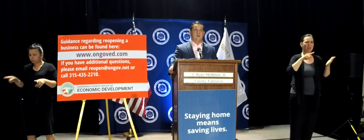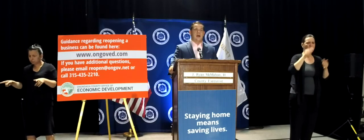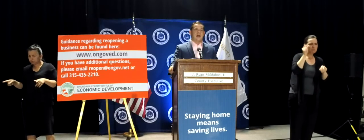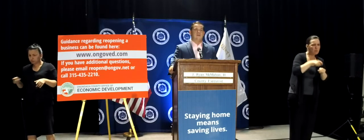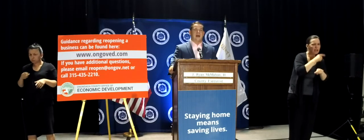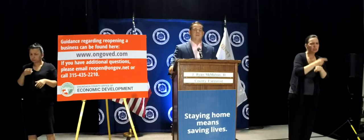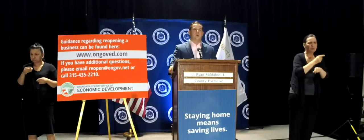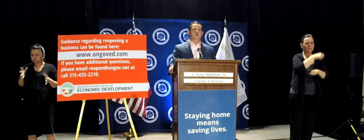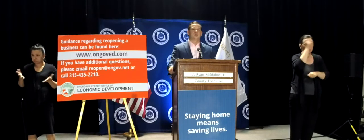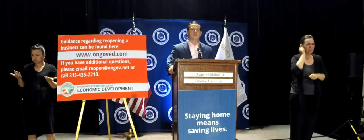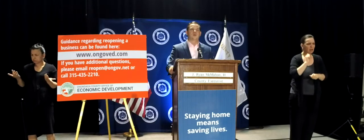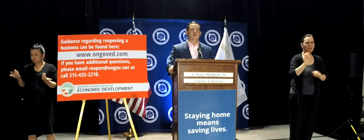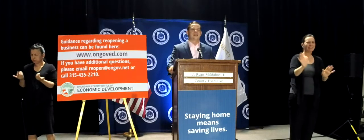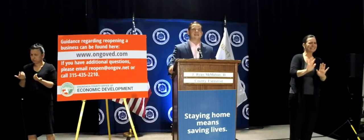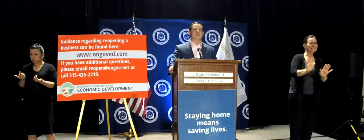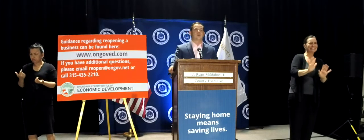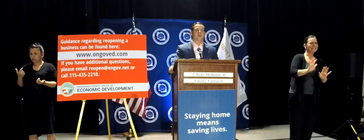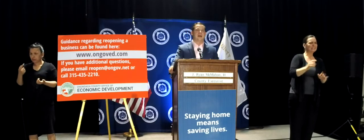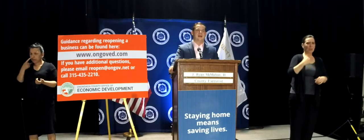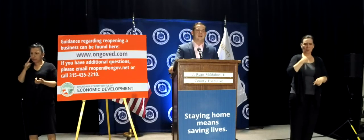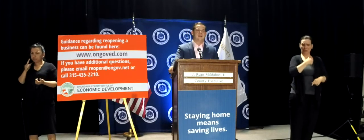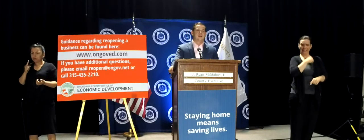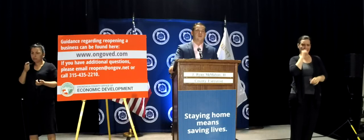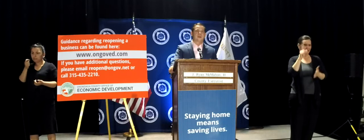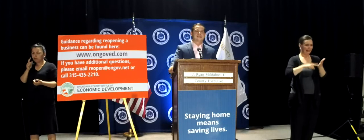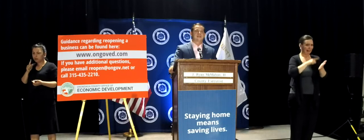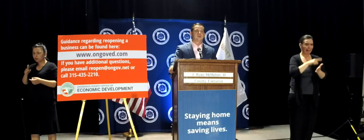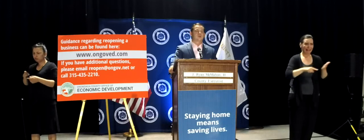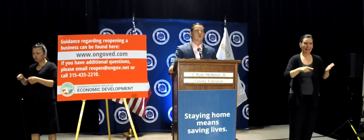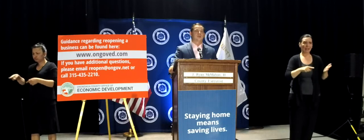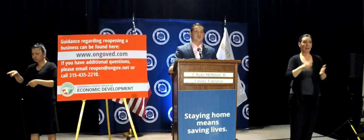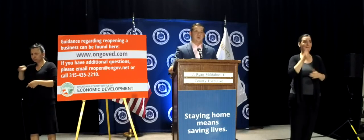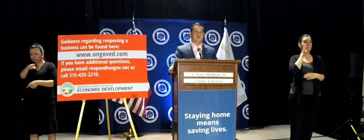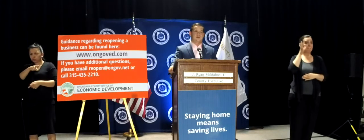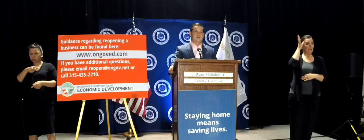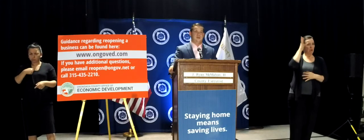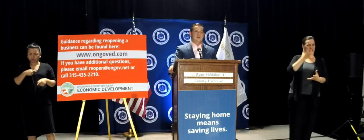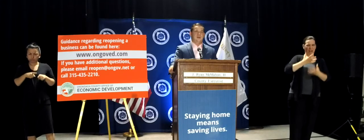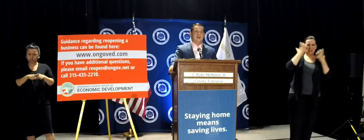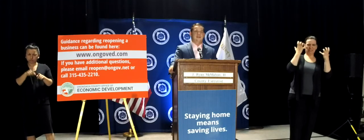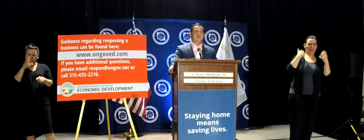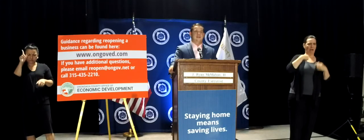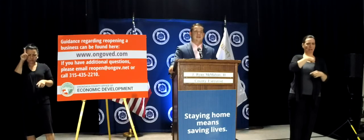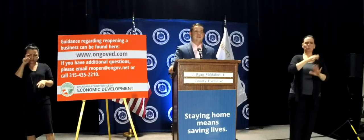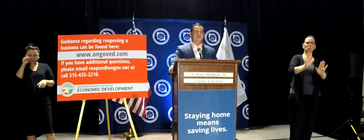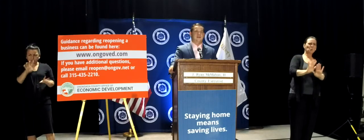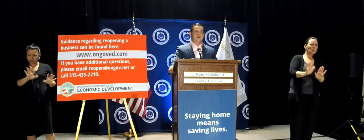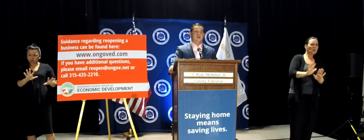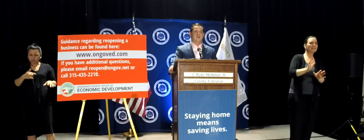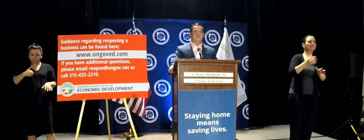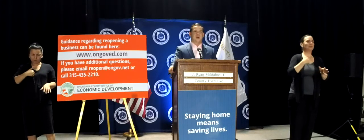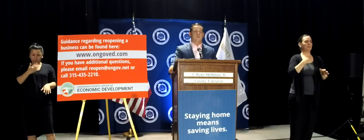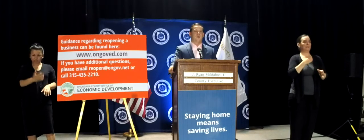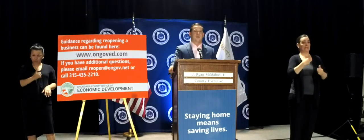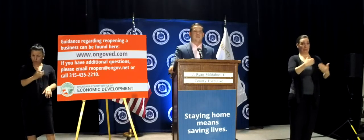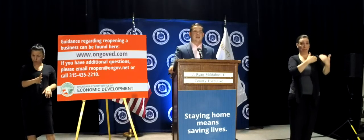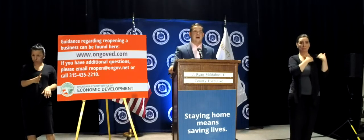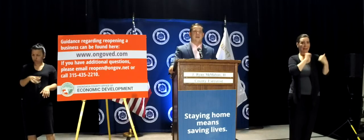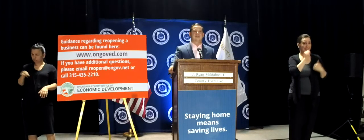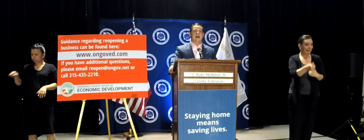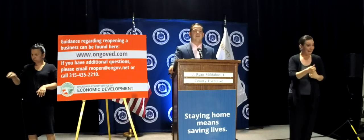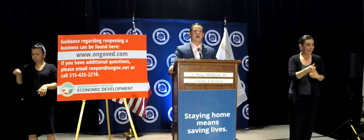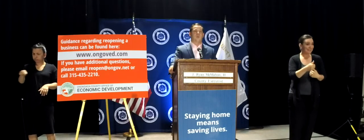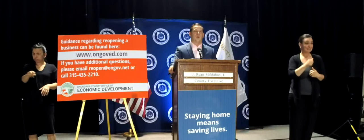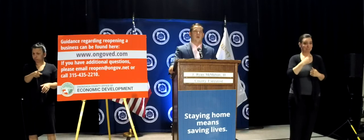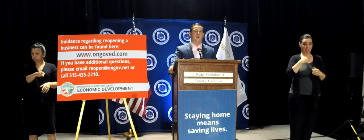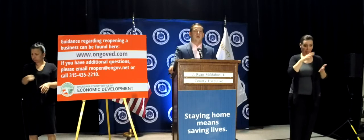do. I have not personally reviewed a single plan from a single school district. and gave it a thumbs up or a thumbs down.